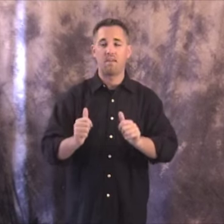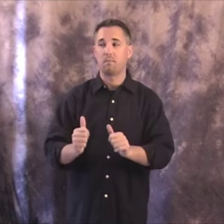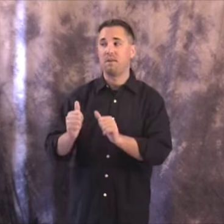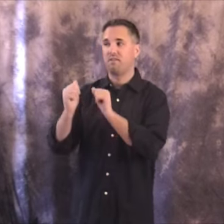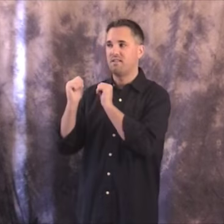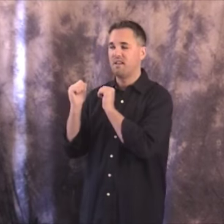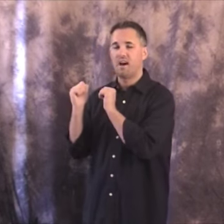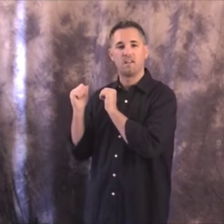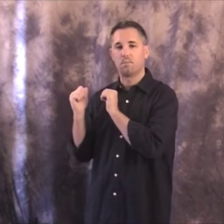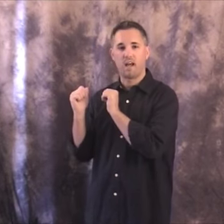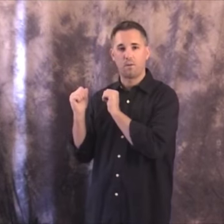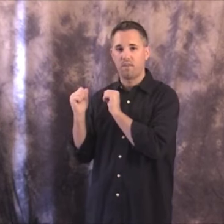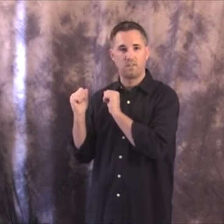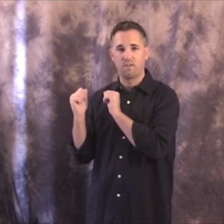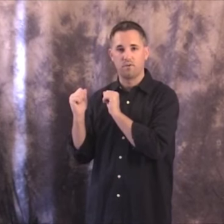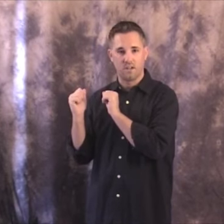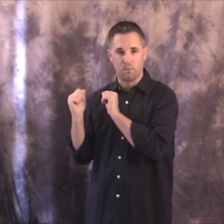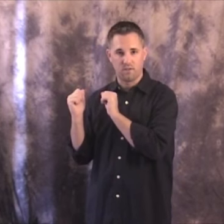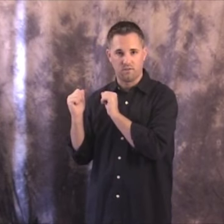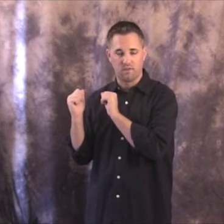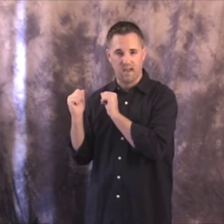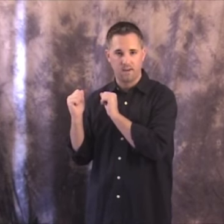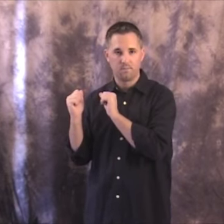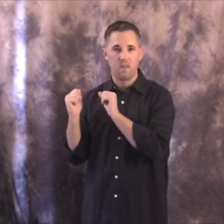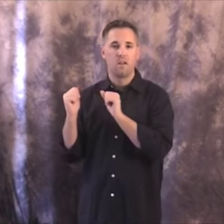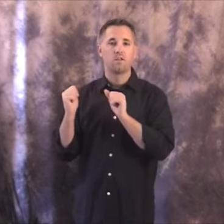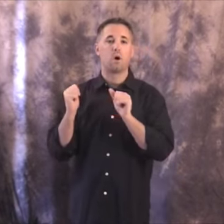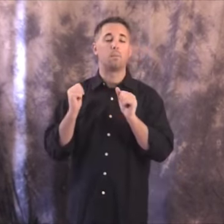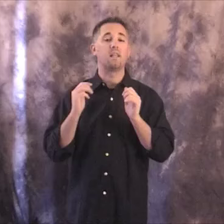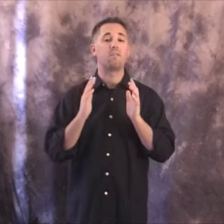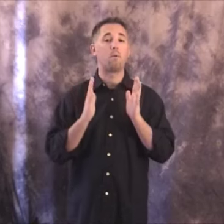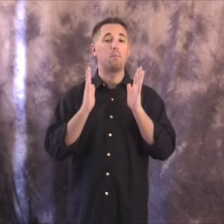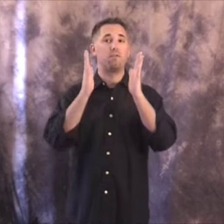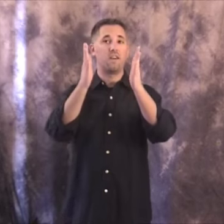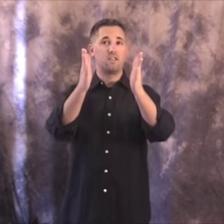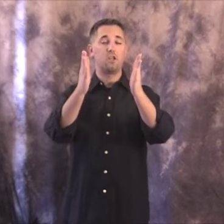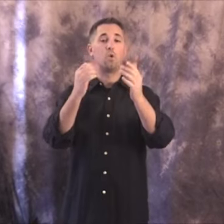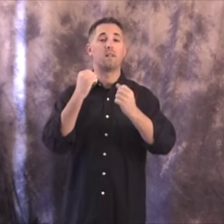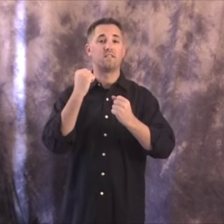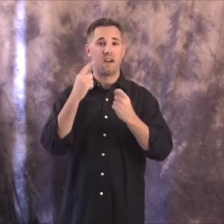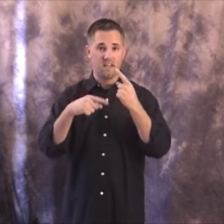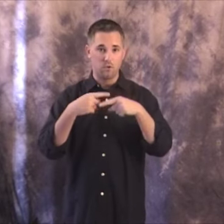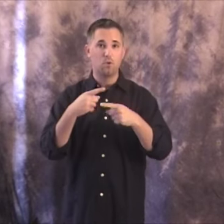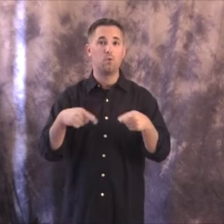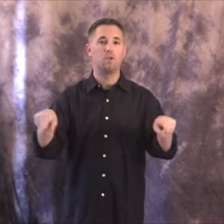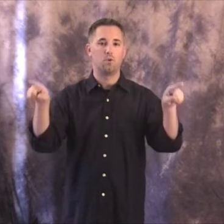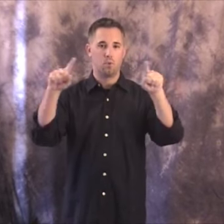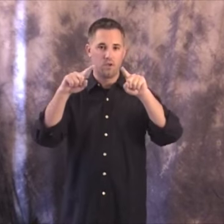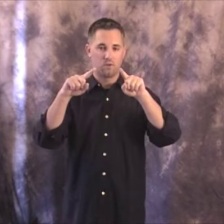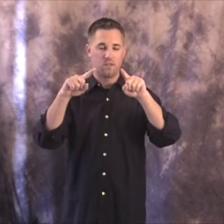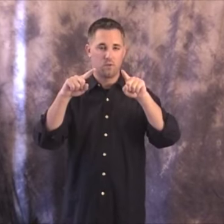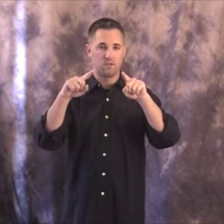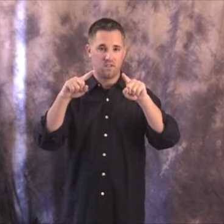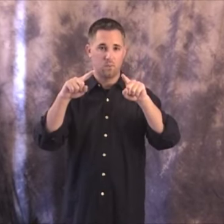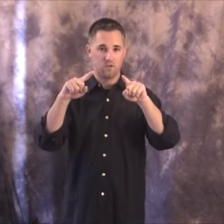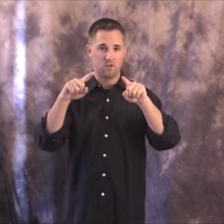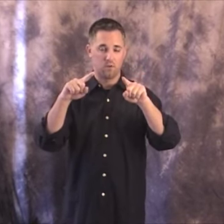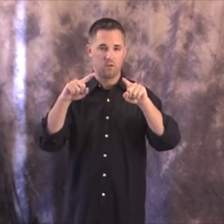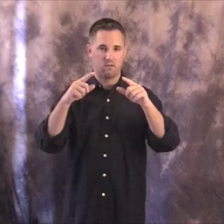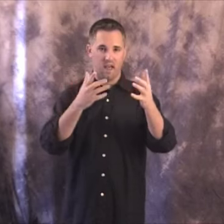having me face the audience, but I don't think that there's any reason for that. So I believe I will be facing you and signing to you so that you can see what to do and have